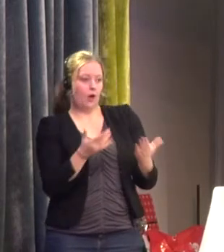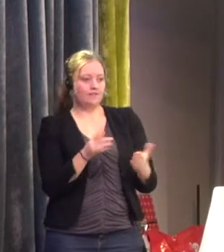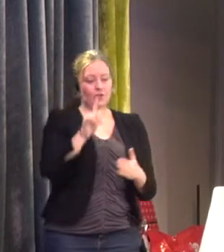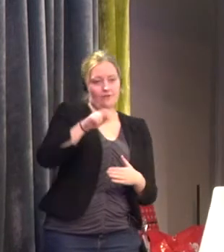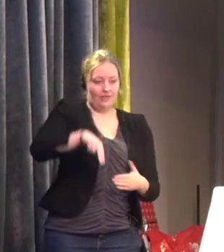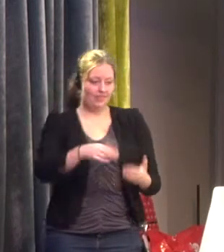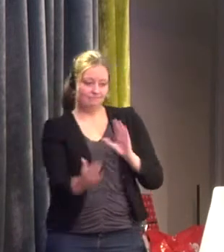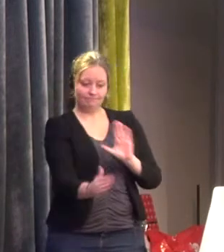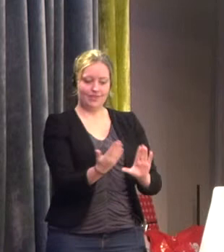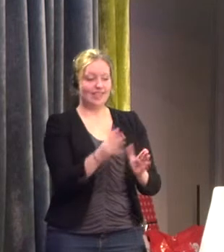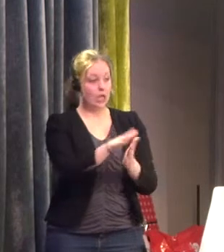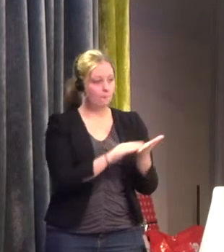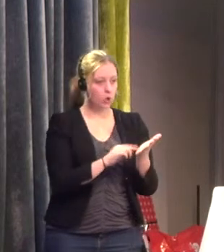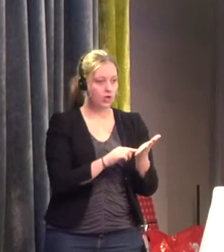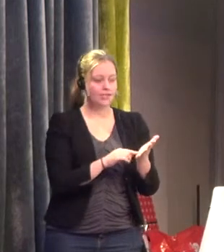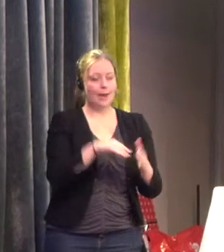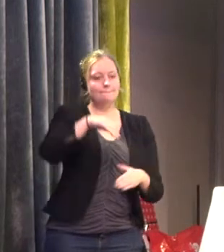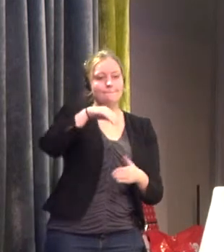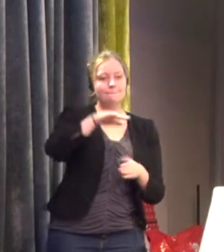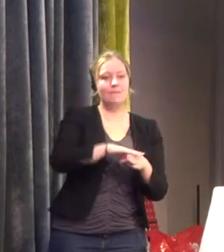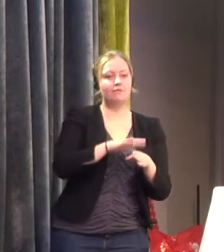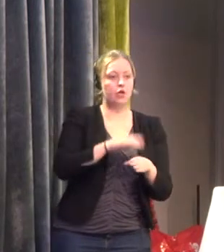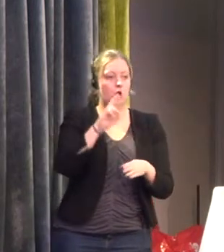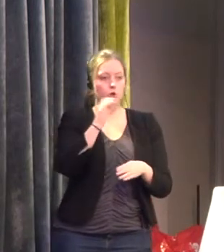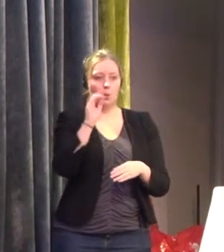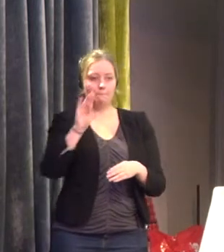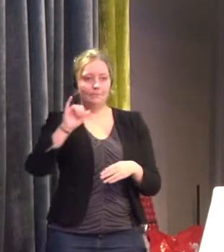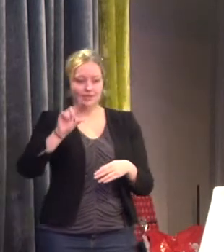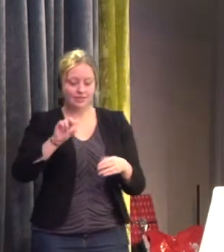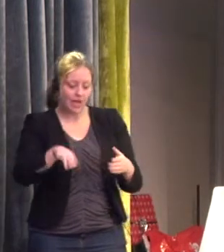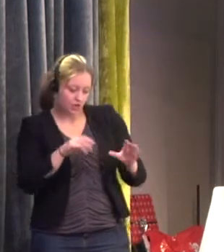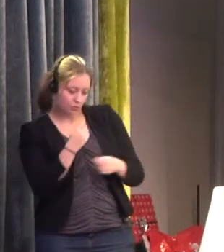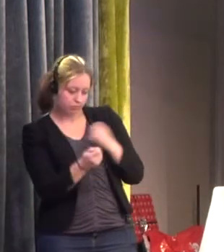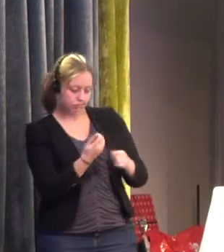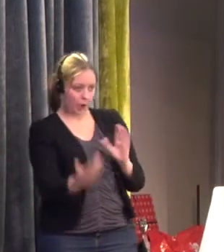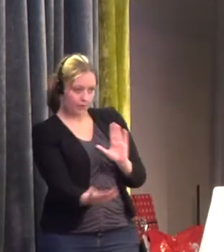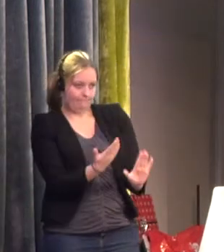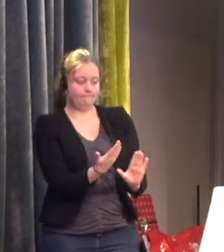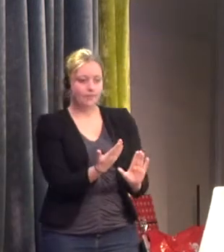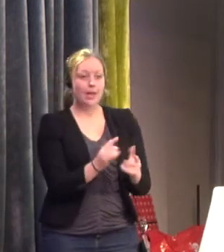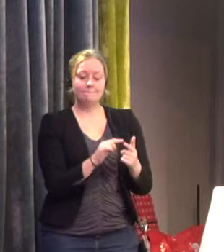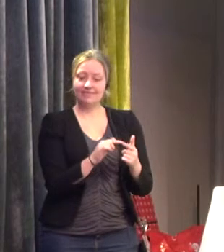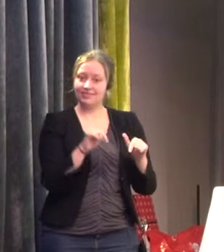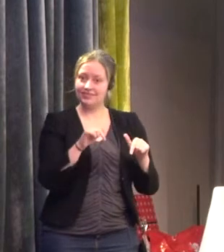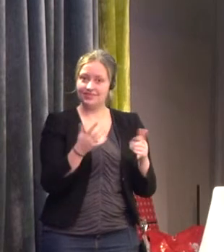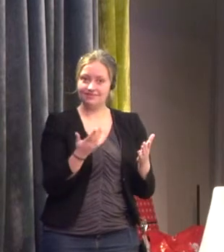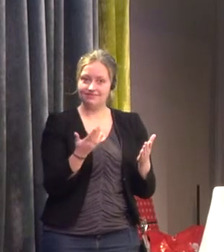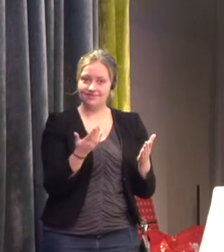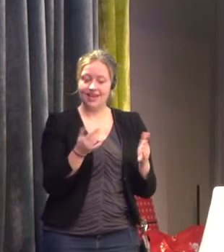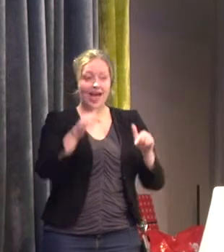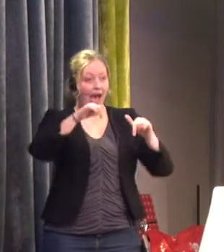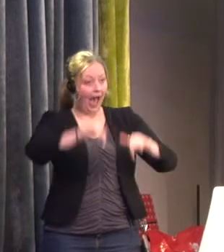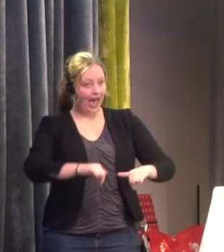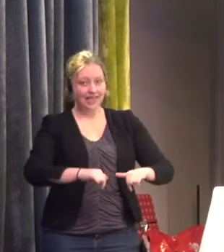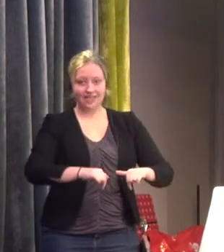Commissioner's Office, it was Mary Robinson at the time, the UN seal goes right on top, on the front page, and the authors' names are listed somewhere